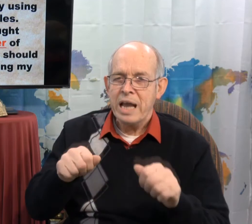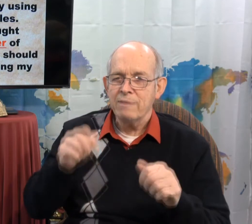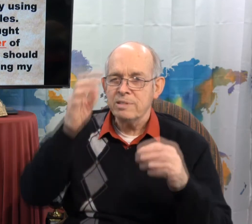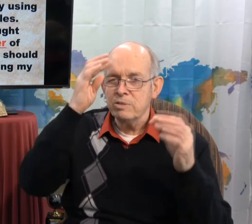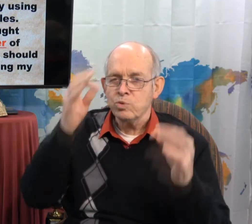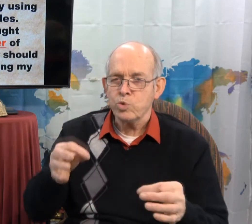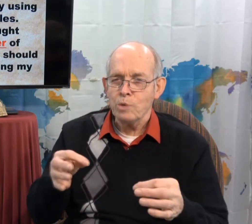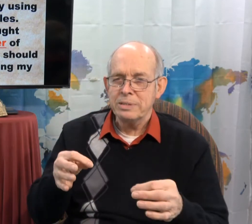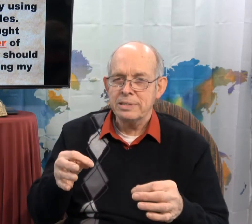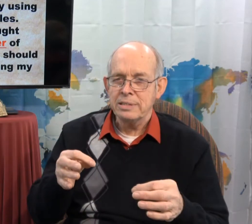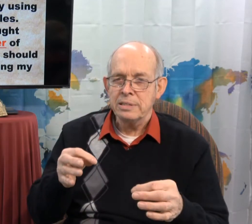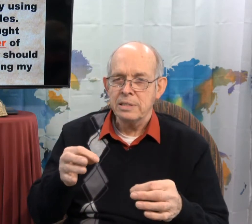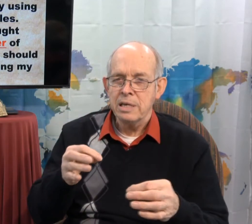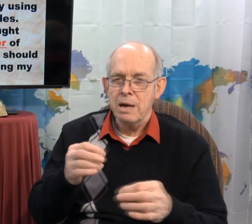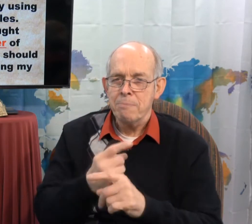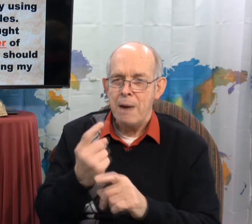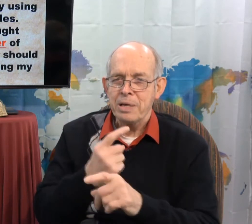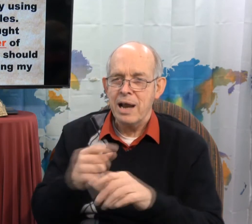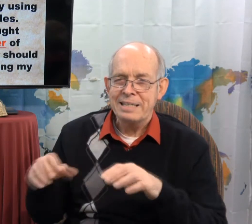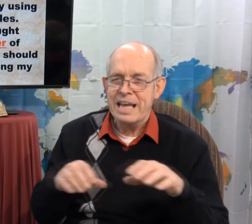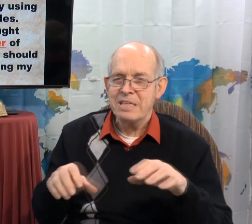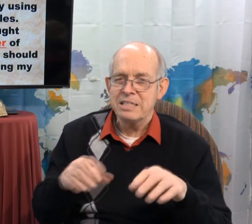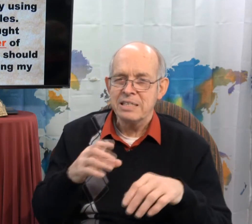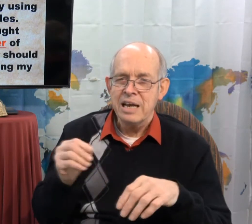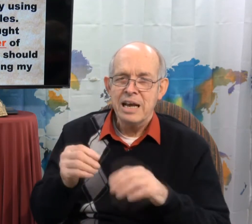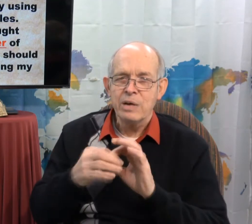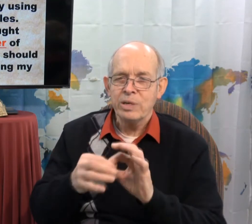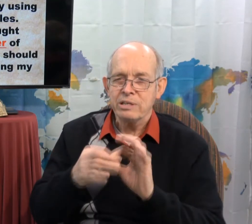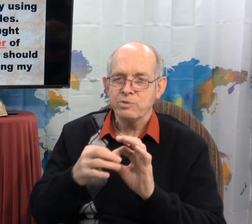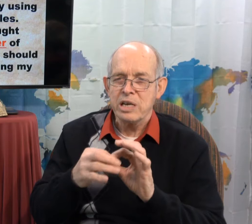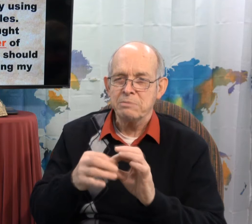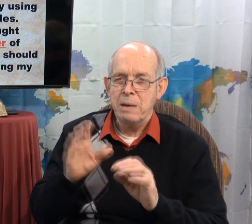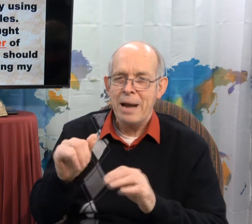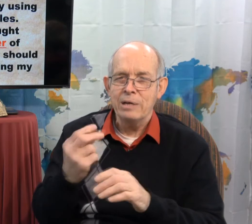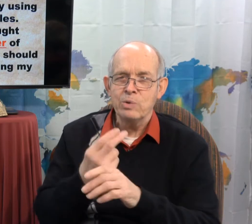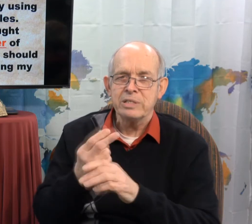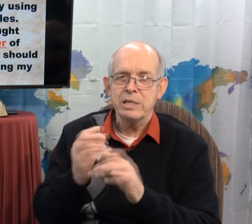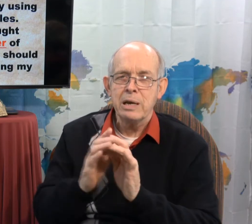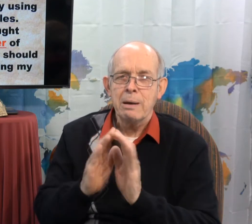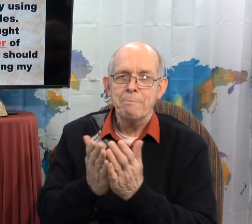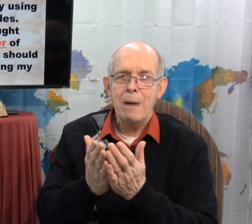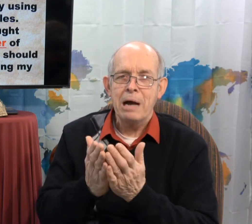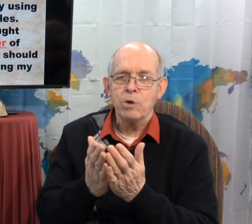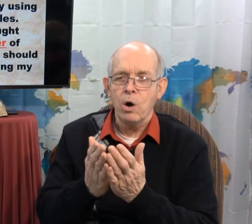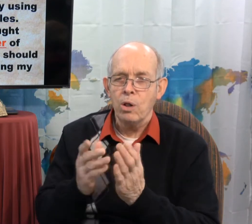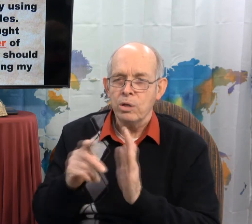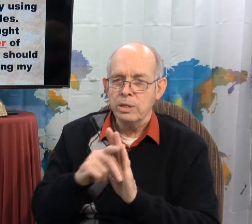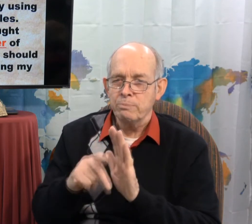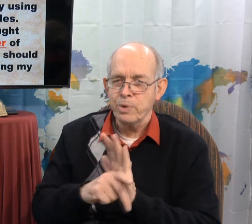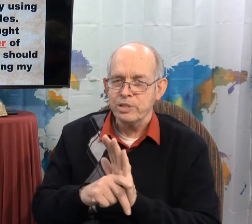Became human, probably a different and written strength by UC Baba called